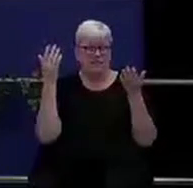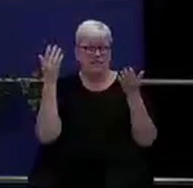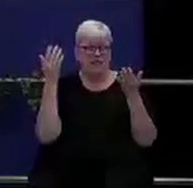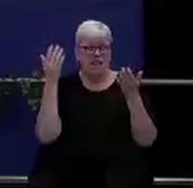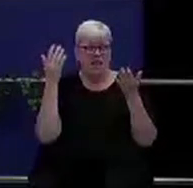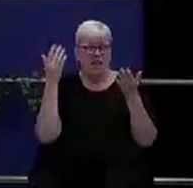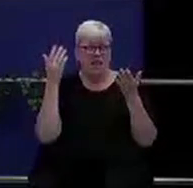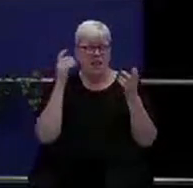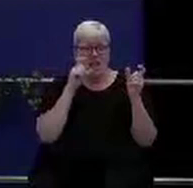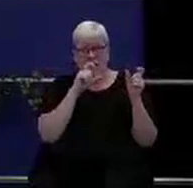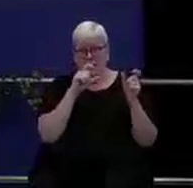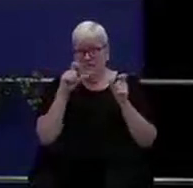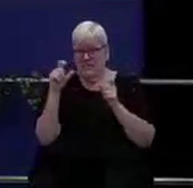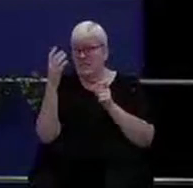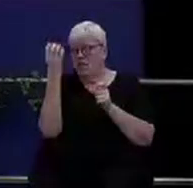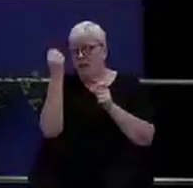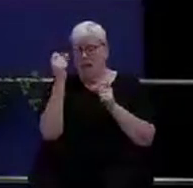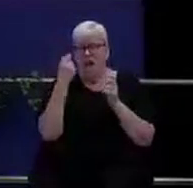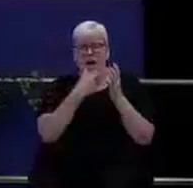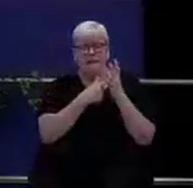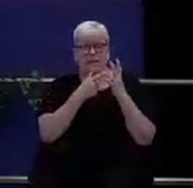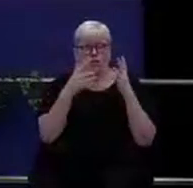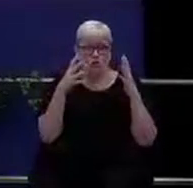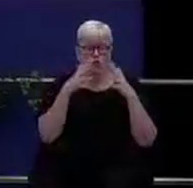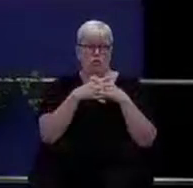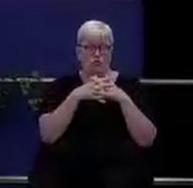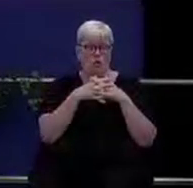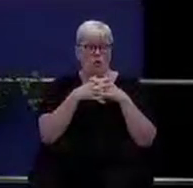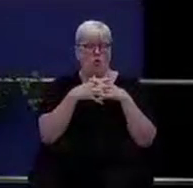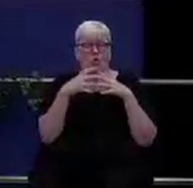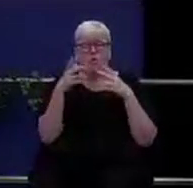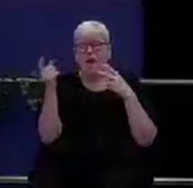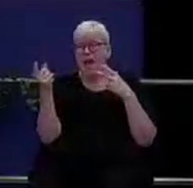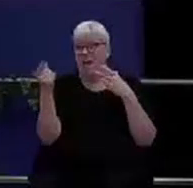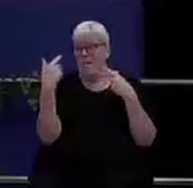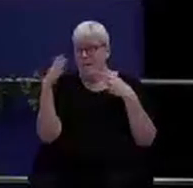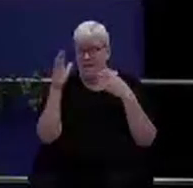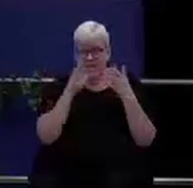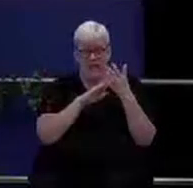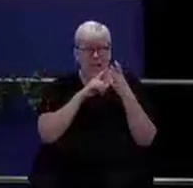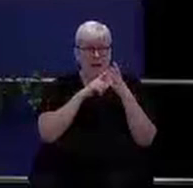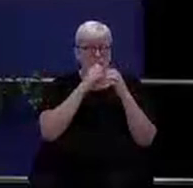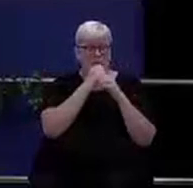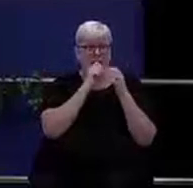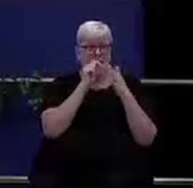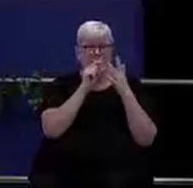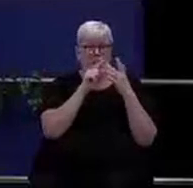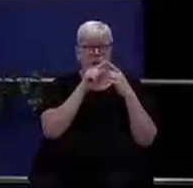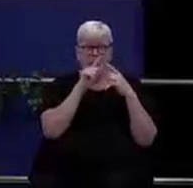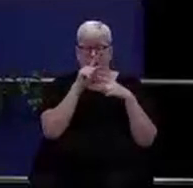I've still got a crow, and I had a magpie for a long time. And they have this way of